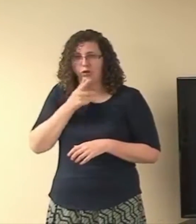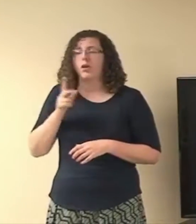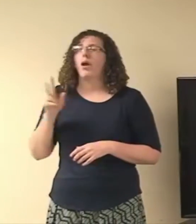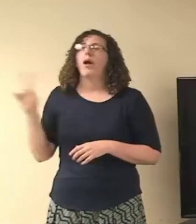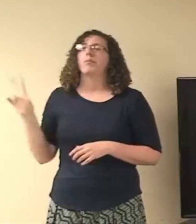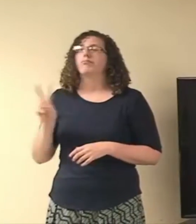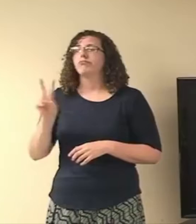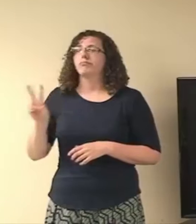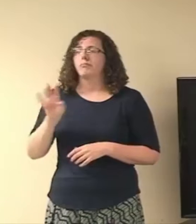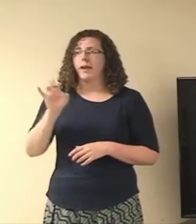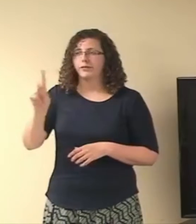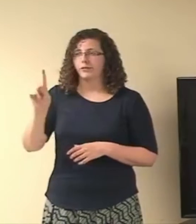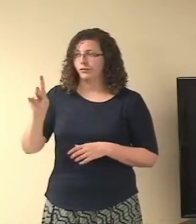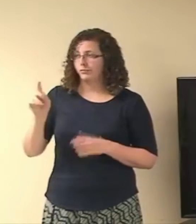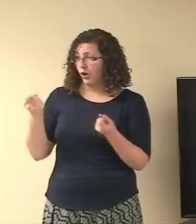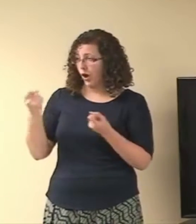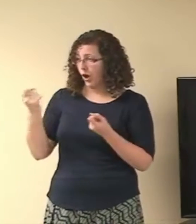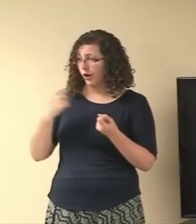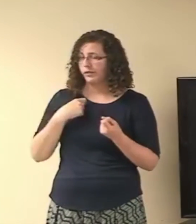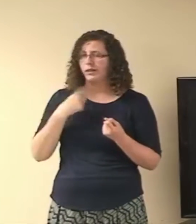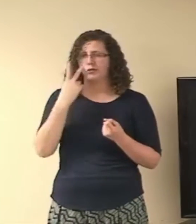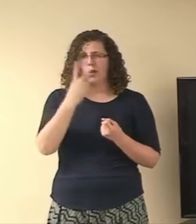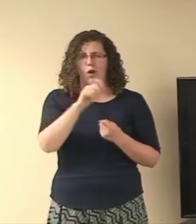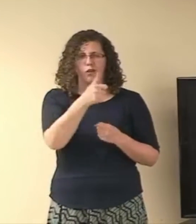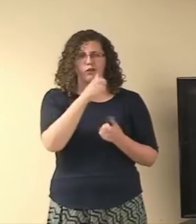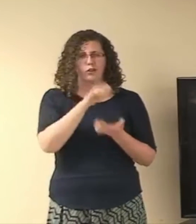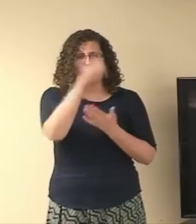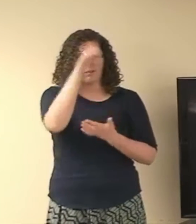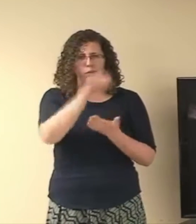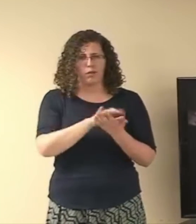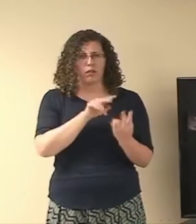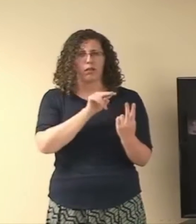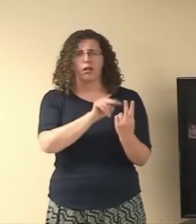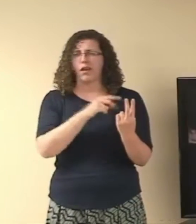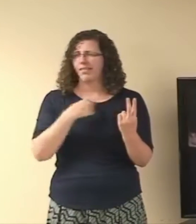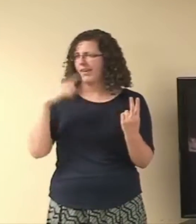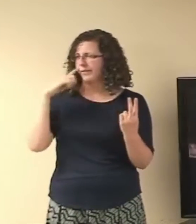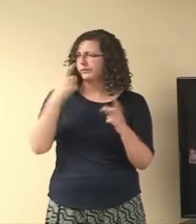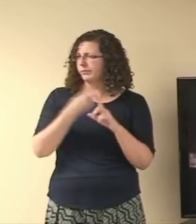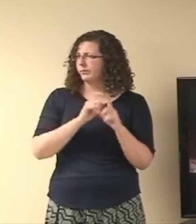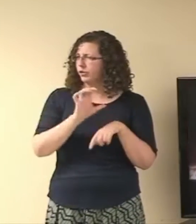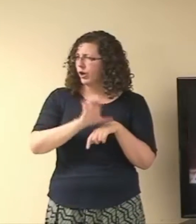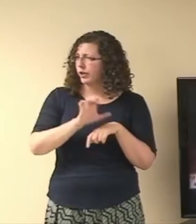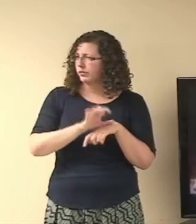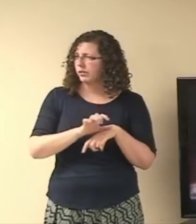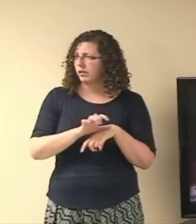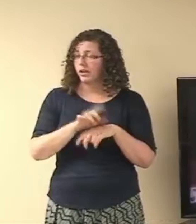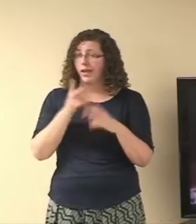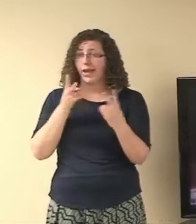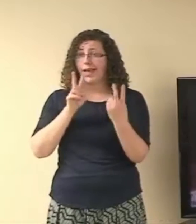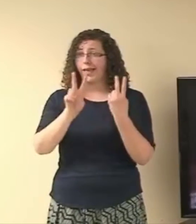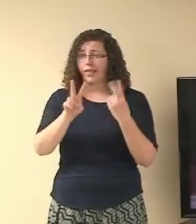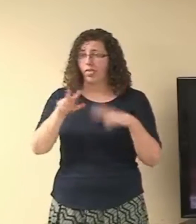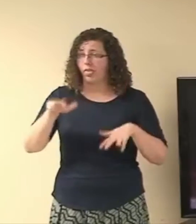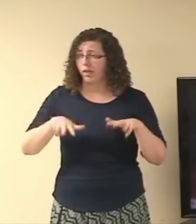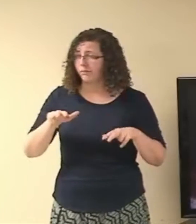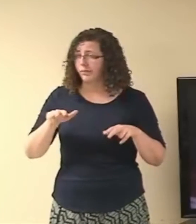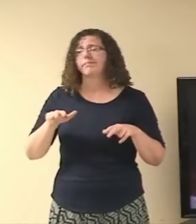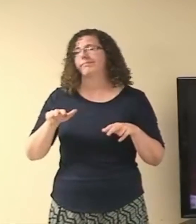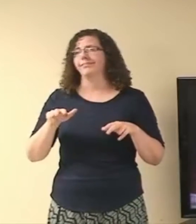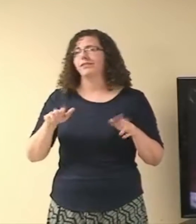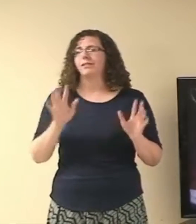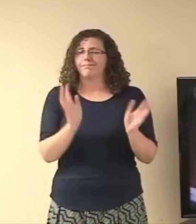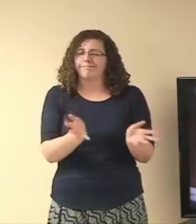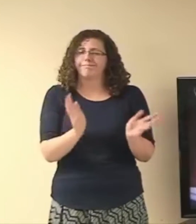the car and we see this couple that I thought I recognized from church. It would have been awkward just to walk by them and not say anything, so we stopped and said hey and did the